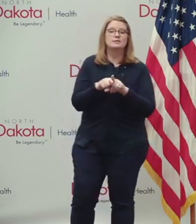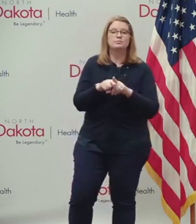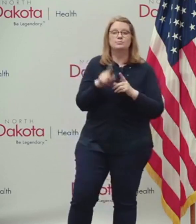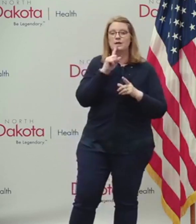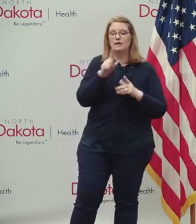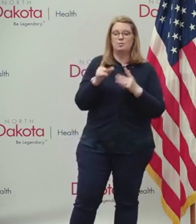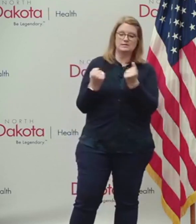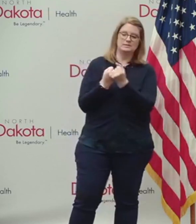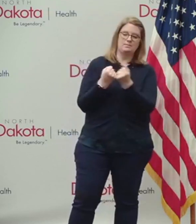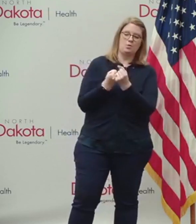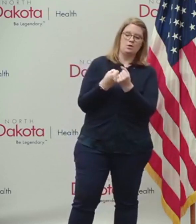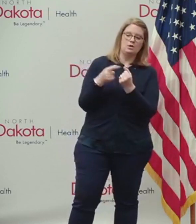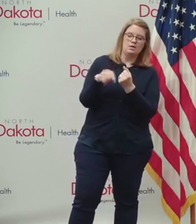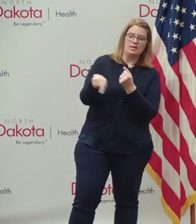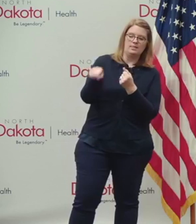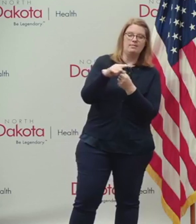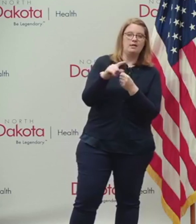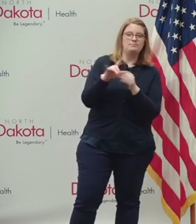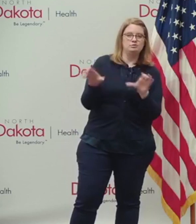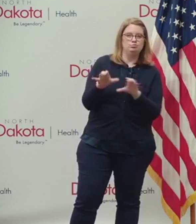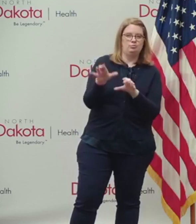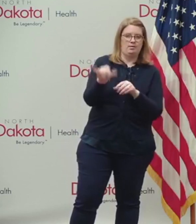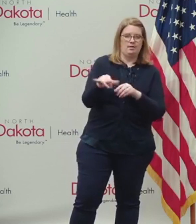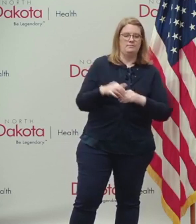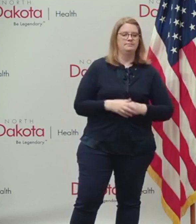give them support to help them do that.